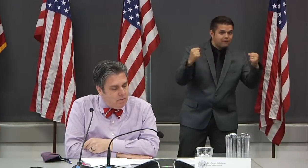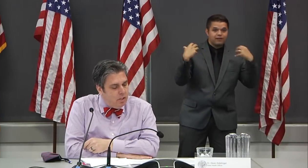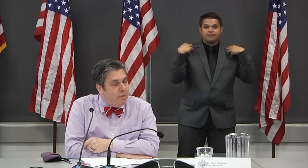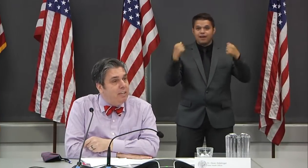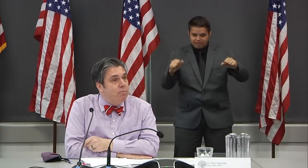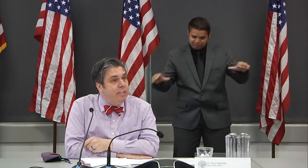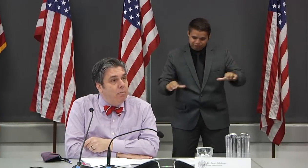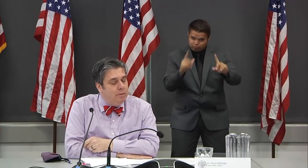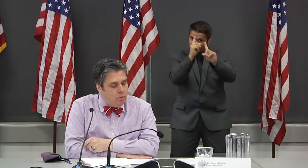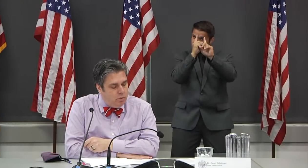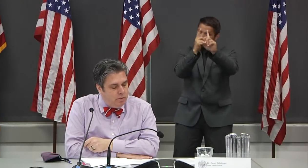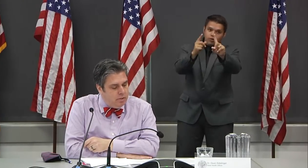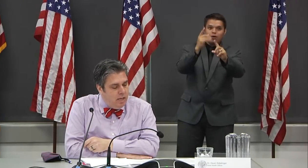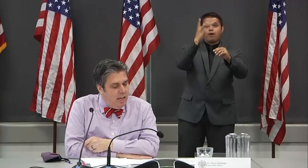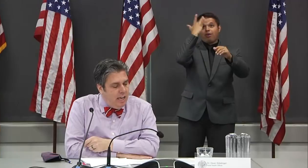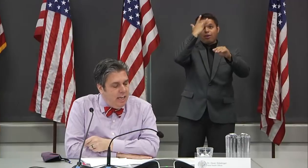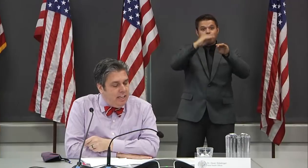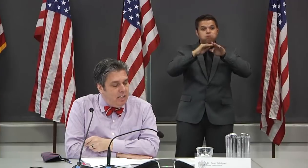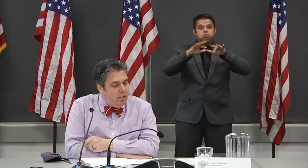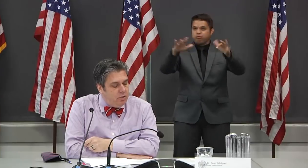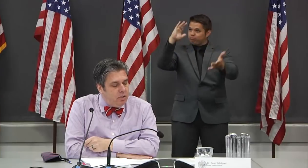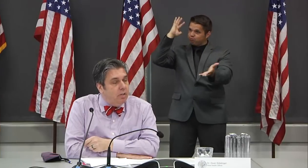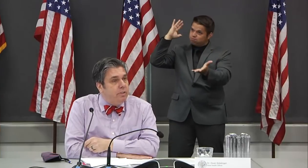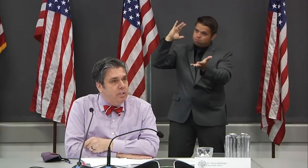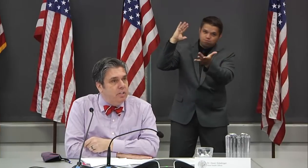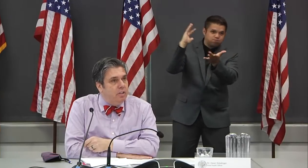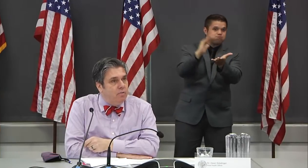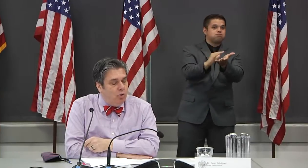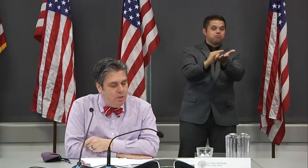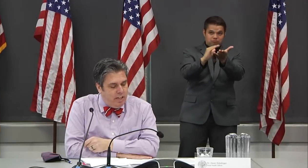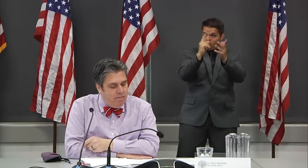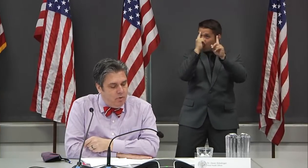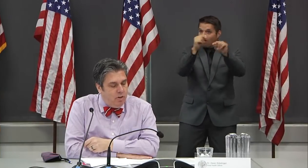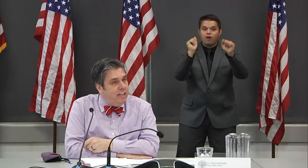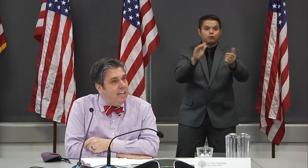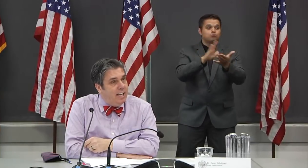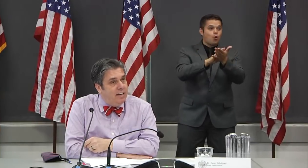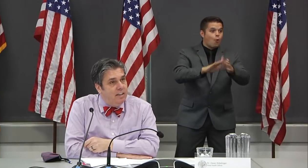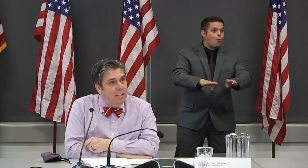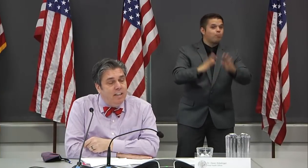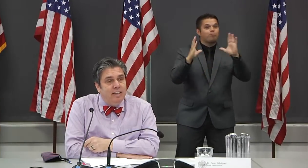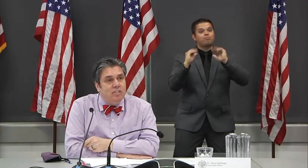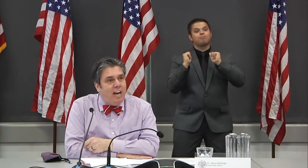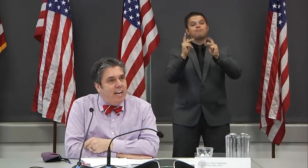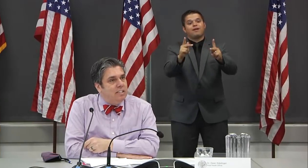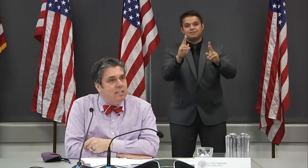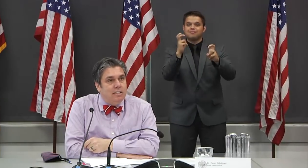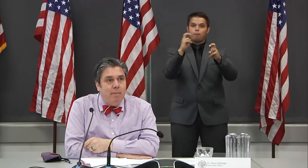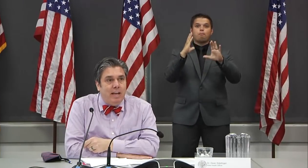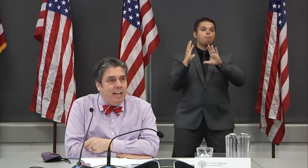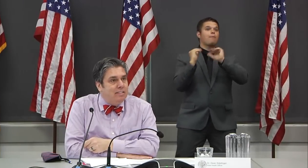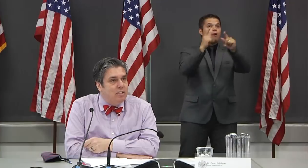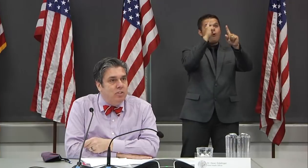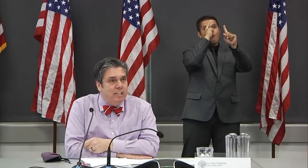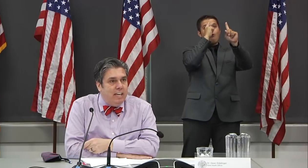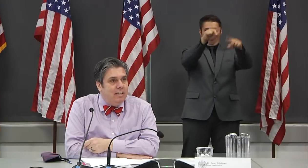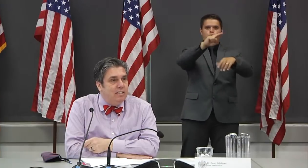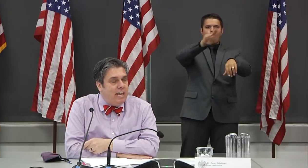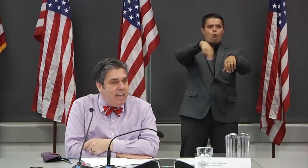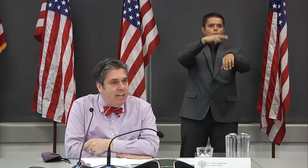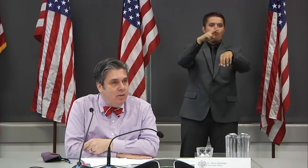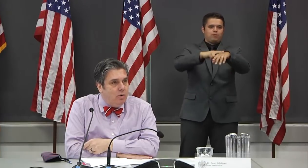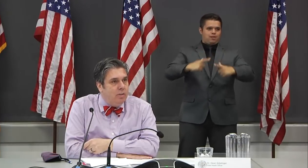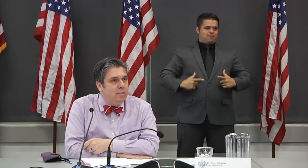down so that we can reopen schools and get closer to the return of normal life in Oregon again. These are actions I'm not asking you to